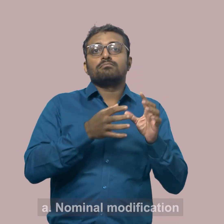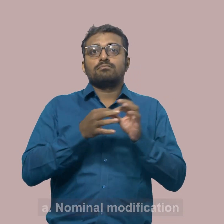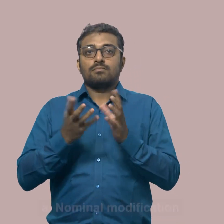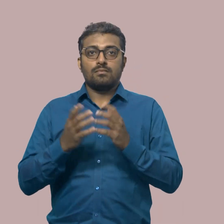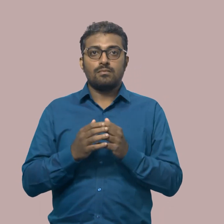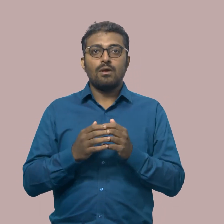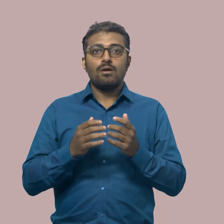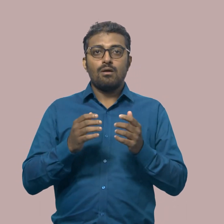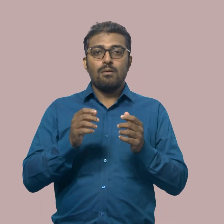modification.